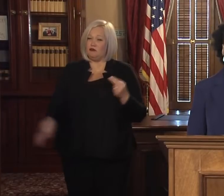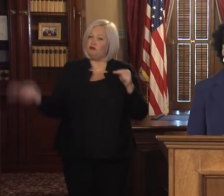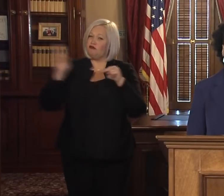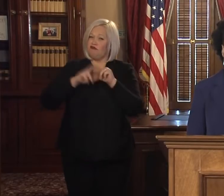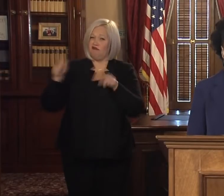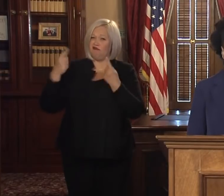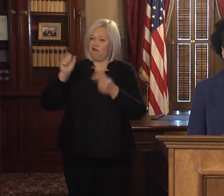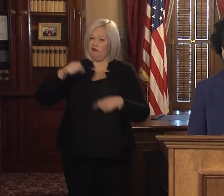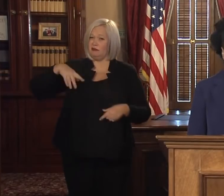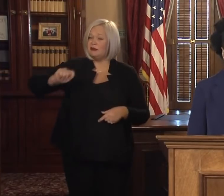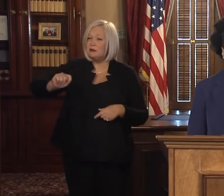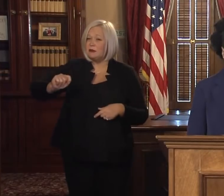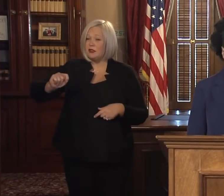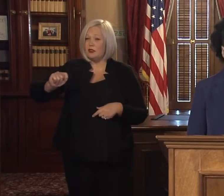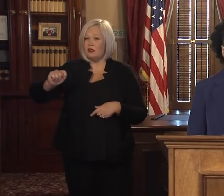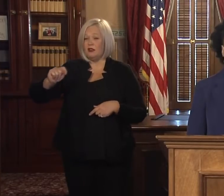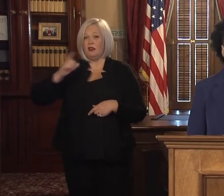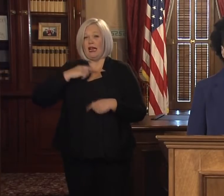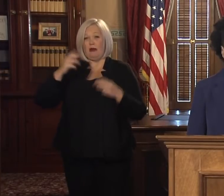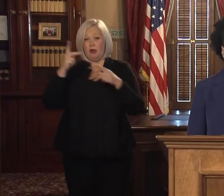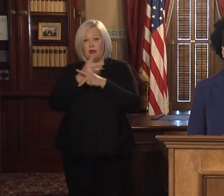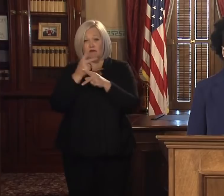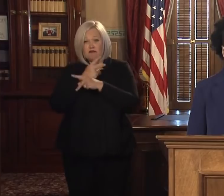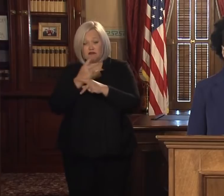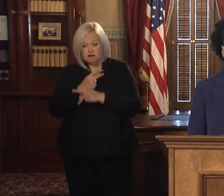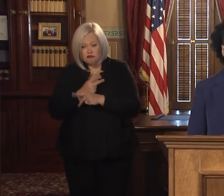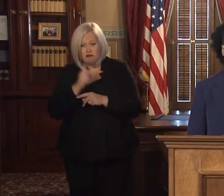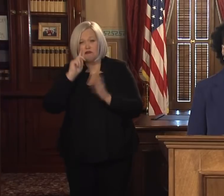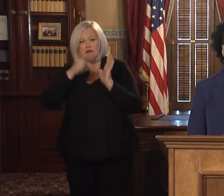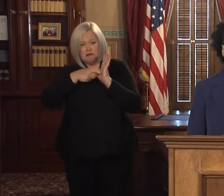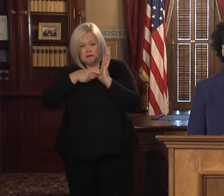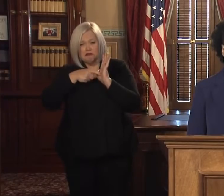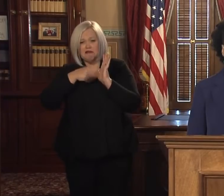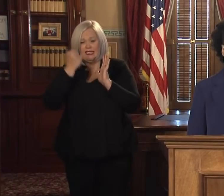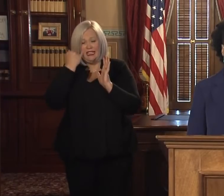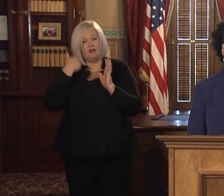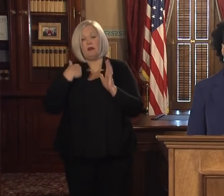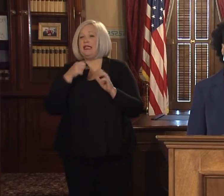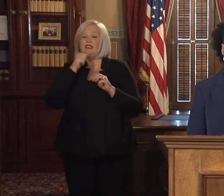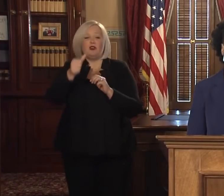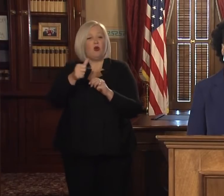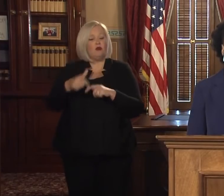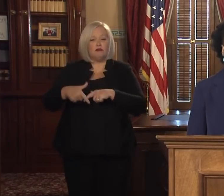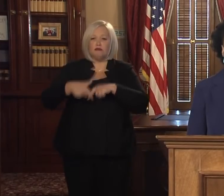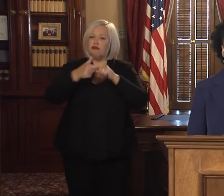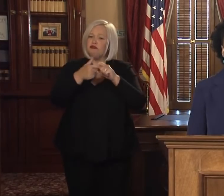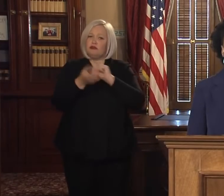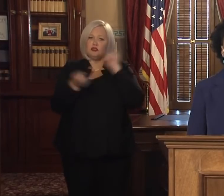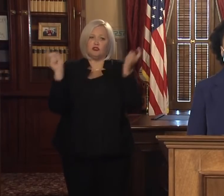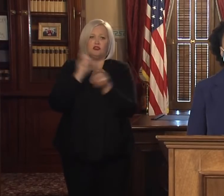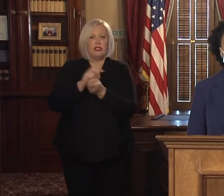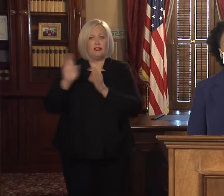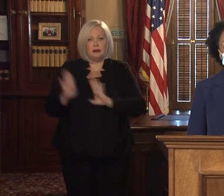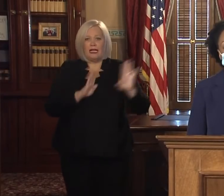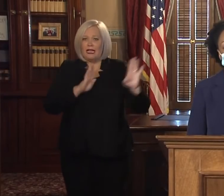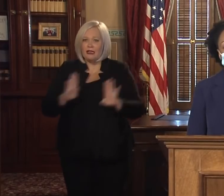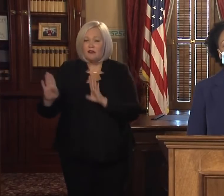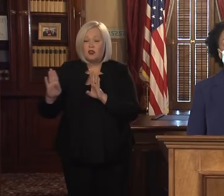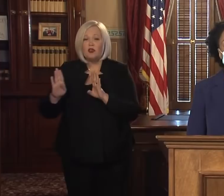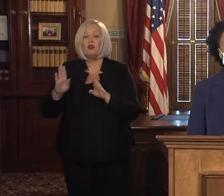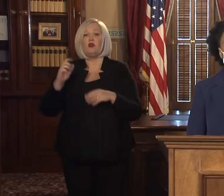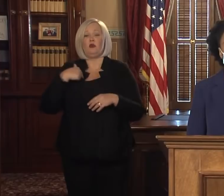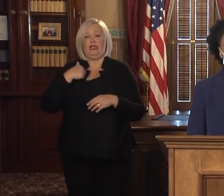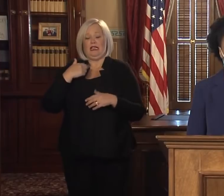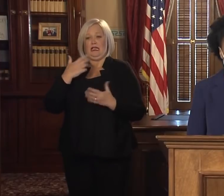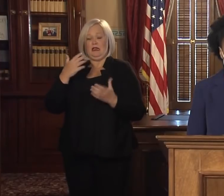We have models that estimate that at the rate we are going, if we don't do anything else, if we don't change our behaviors, we could be seeing up